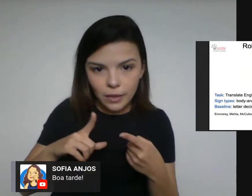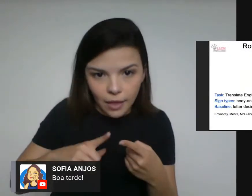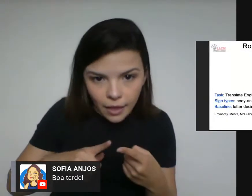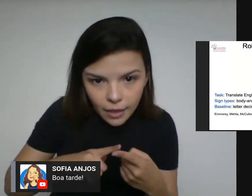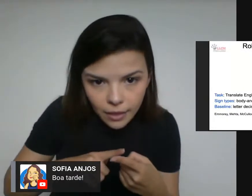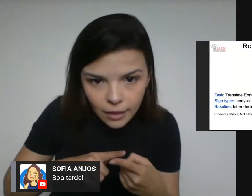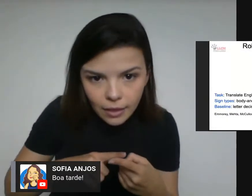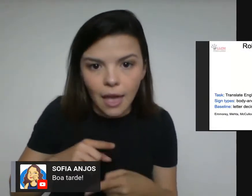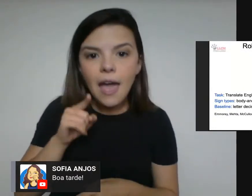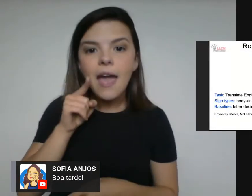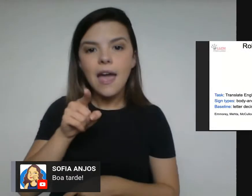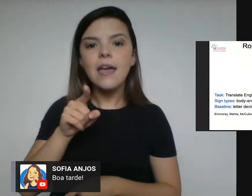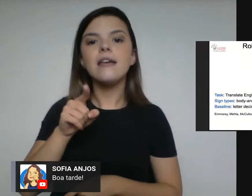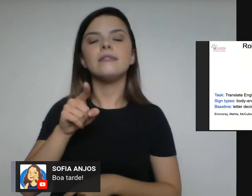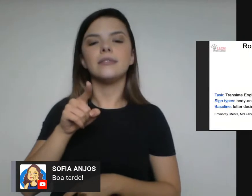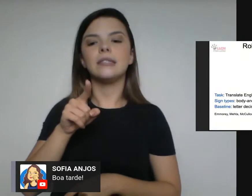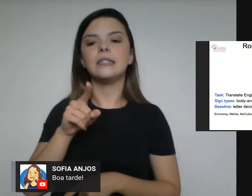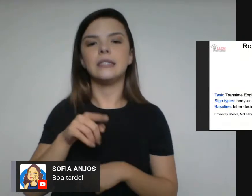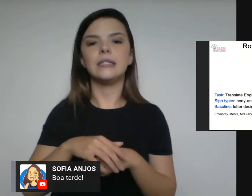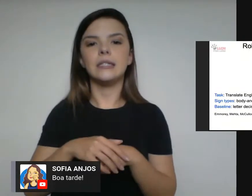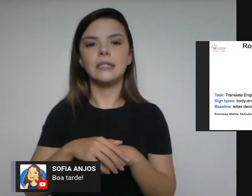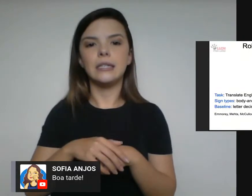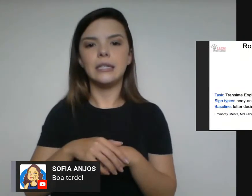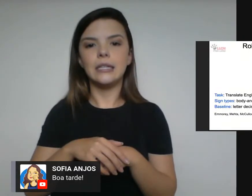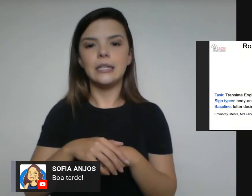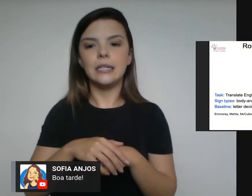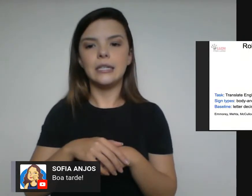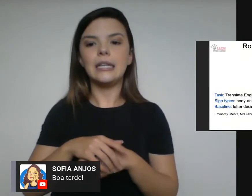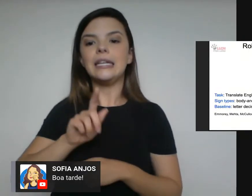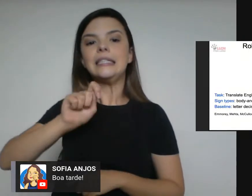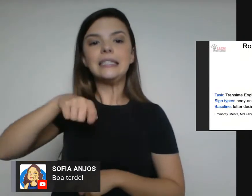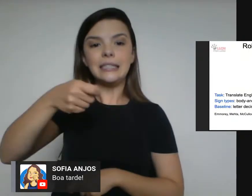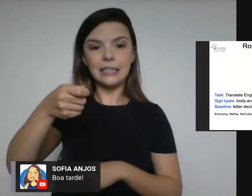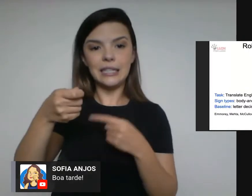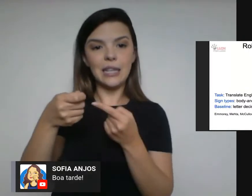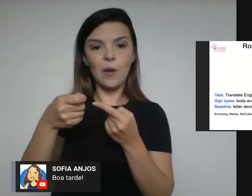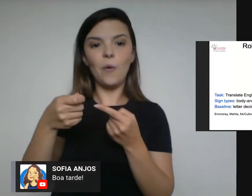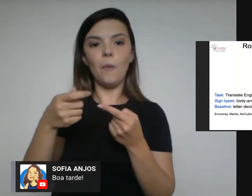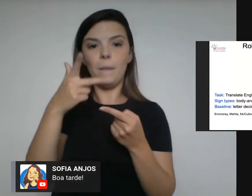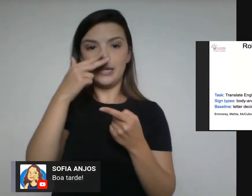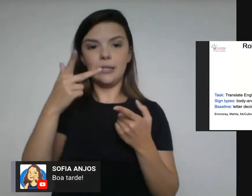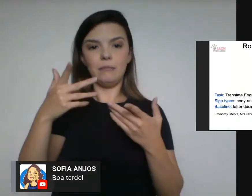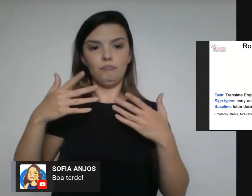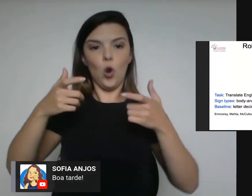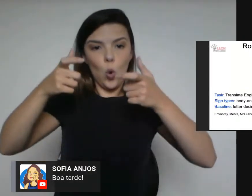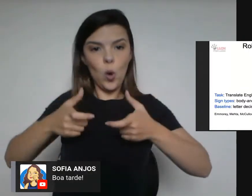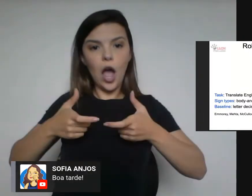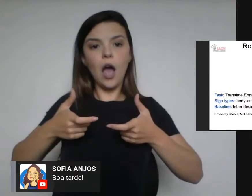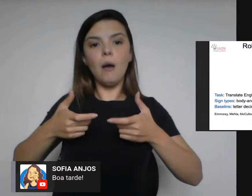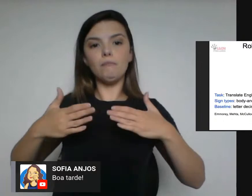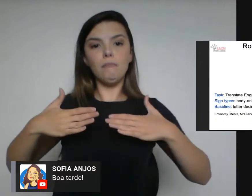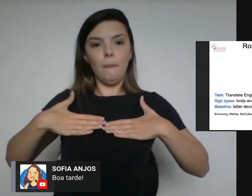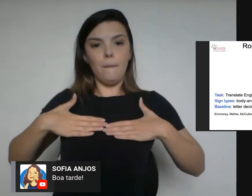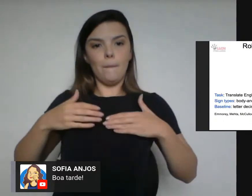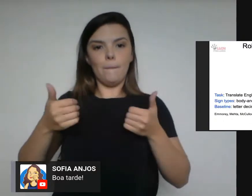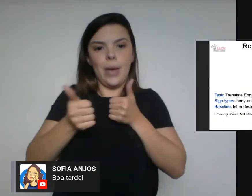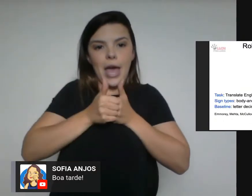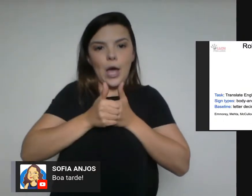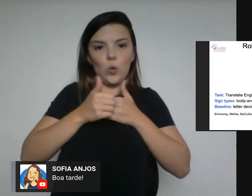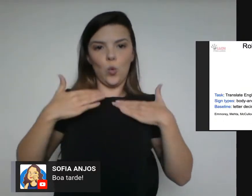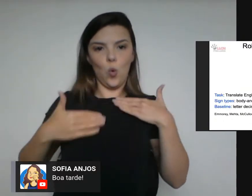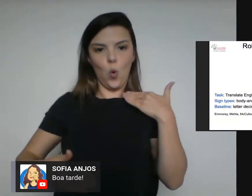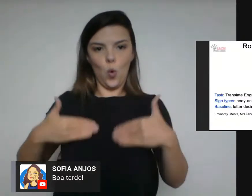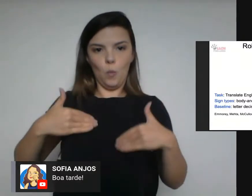signs that are produced with contact on or near the body, one-handed signs, and